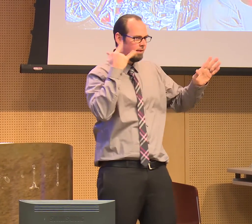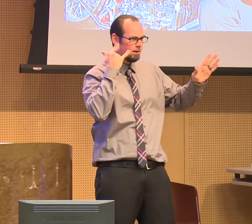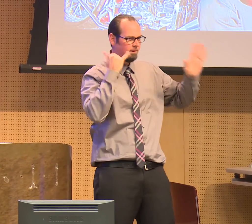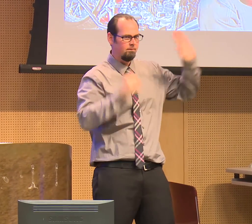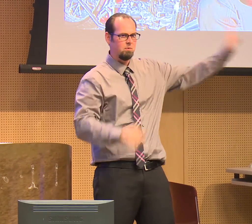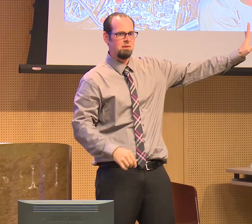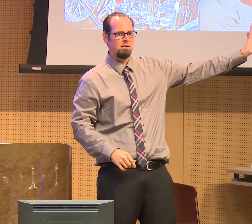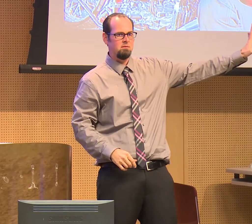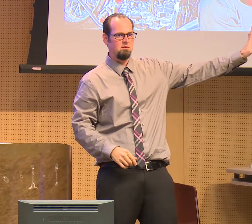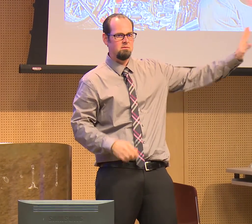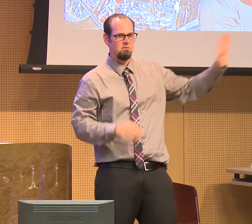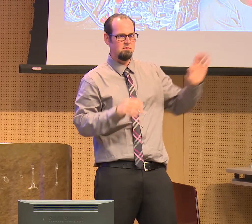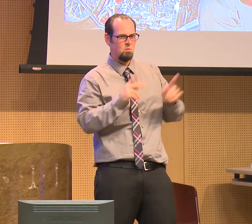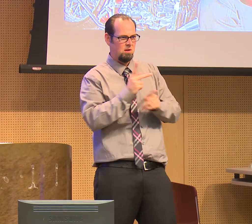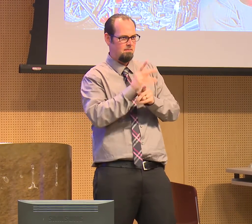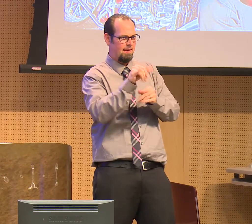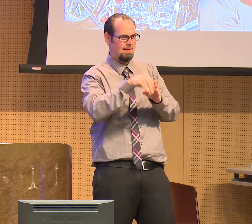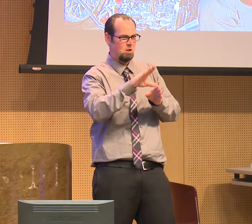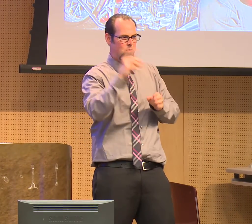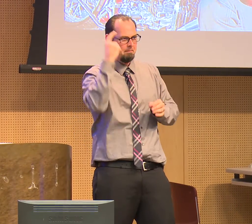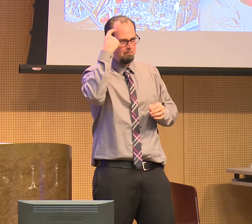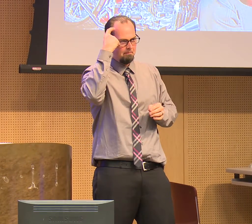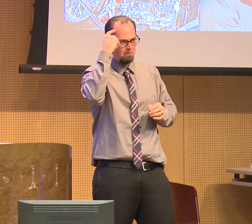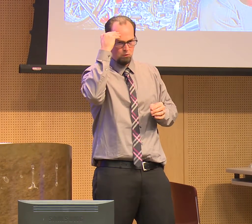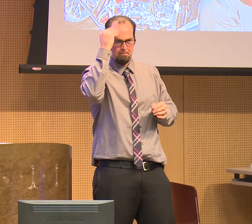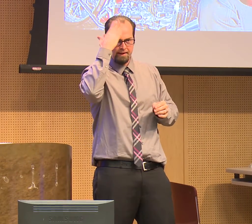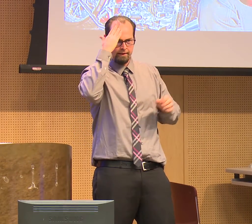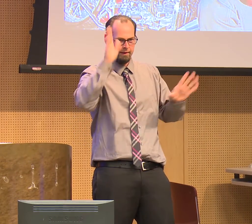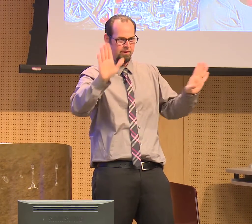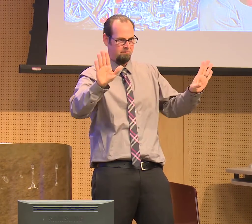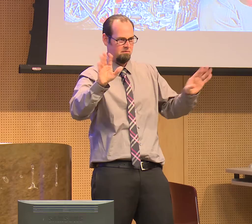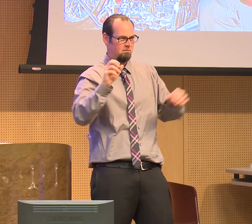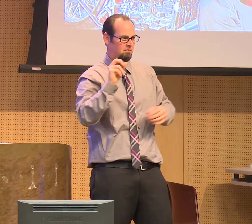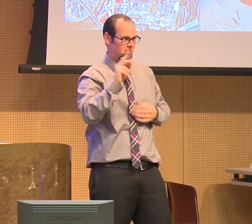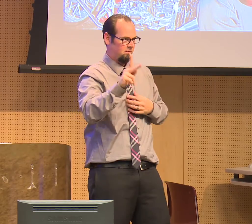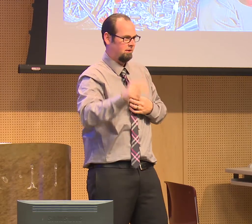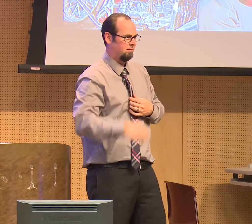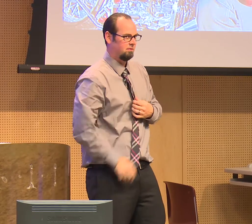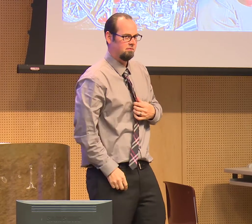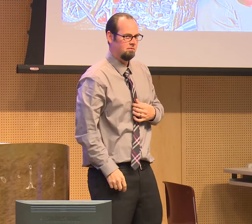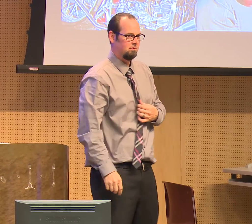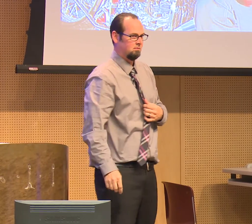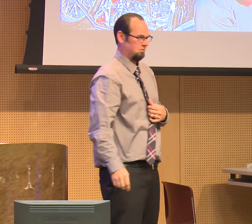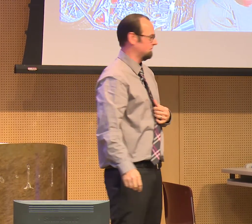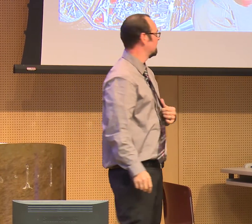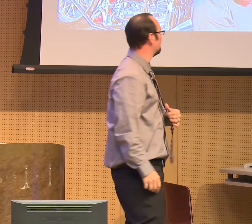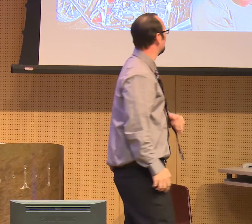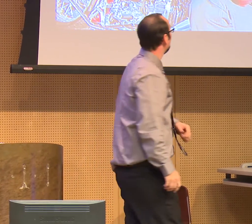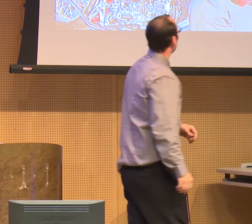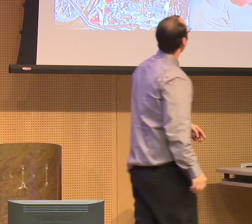here. West Coast Choppers is in California, so just keep that in mind.